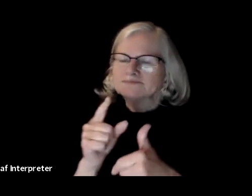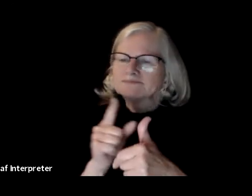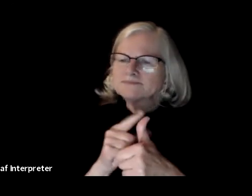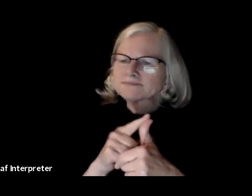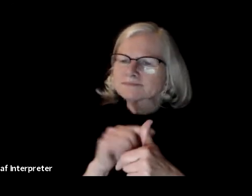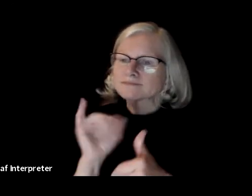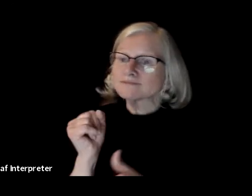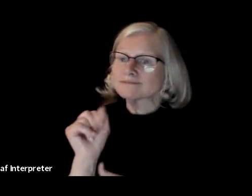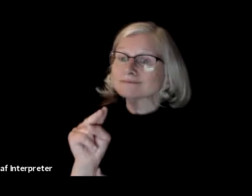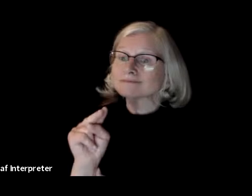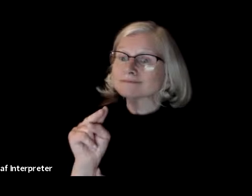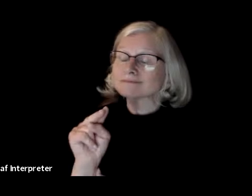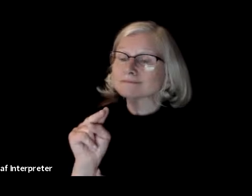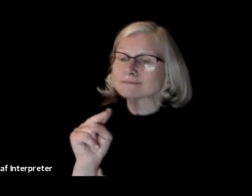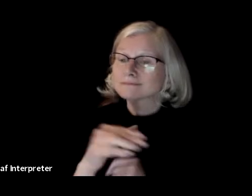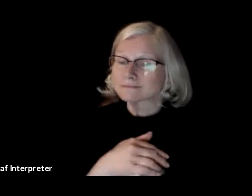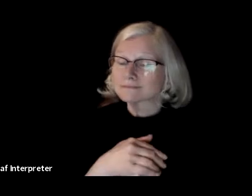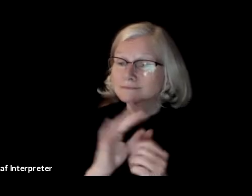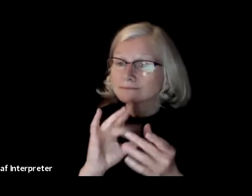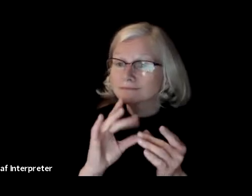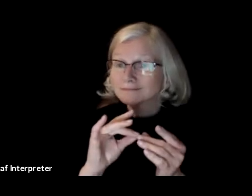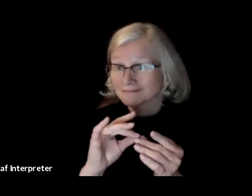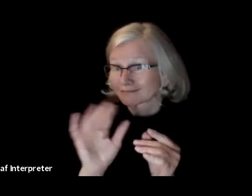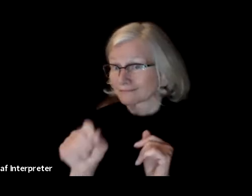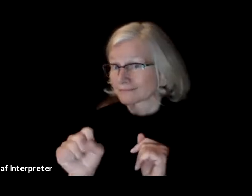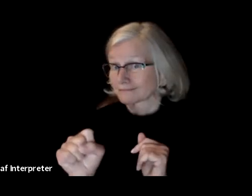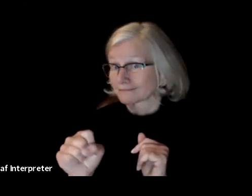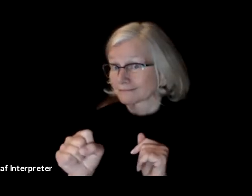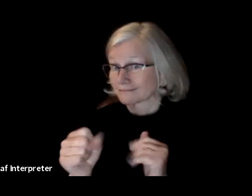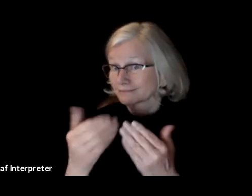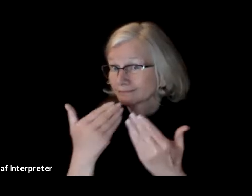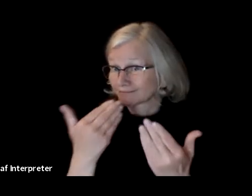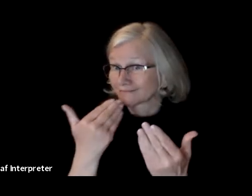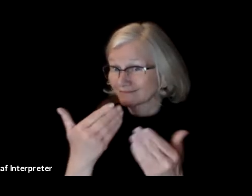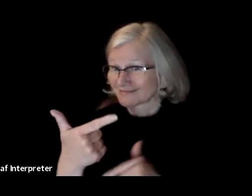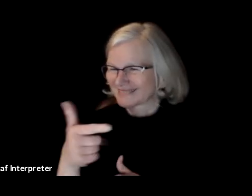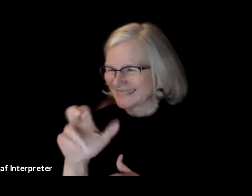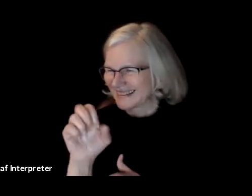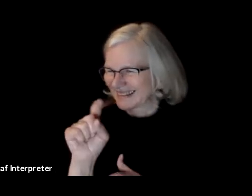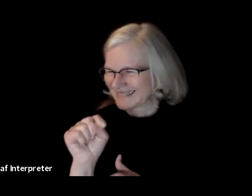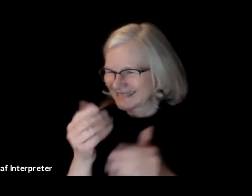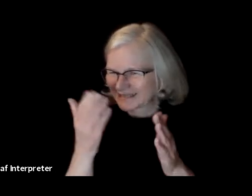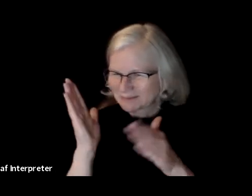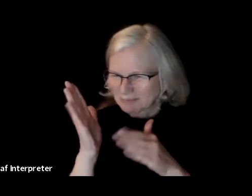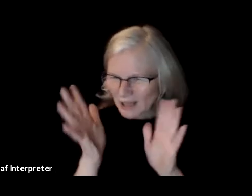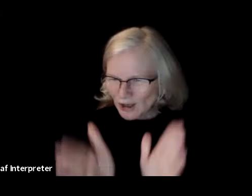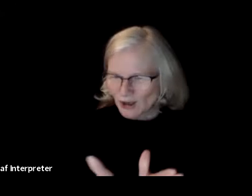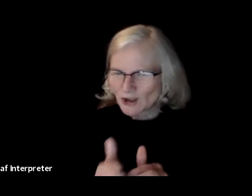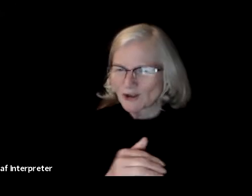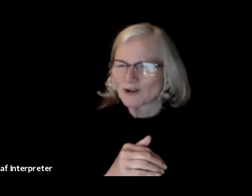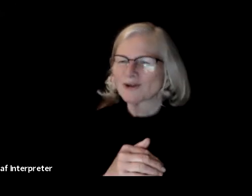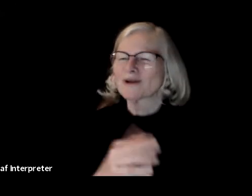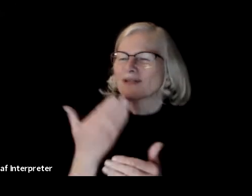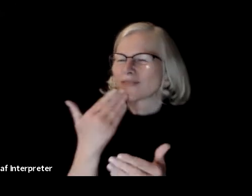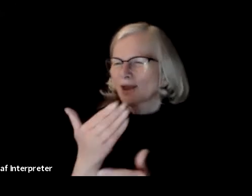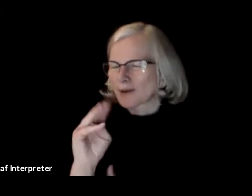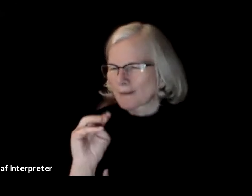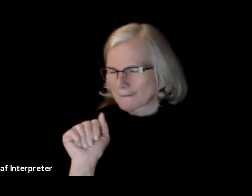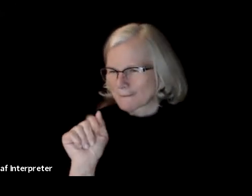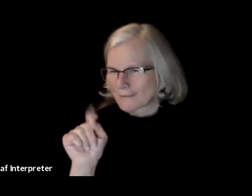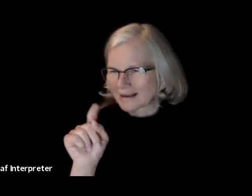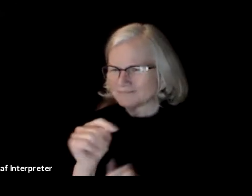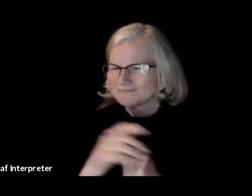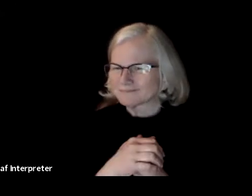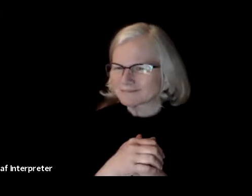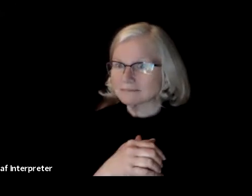quickly thank all of our guests today, and thank you, Matt, for those powerful stories and that